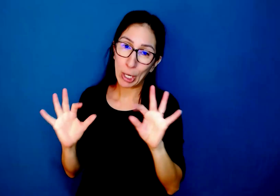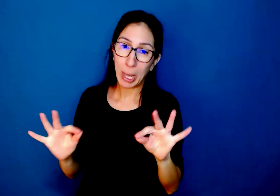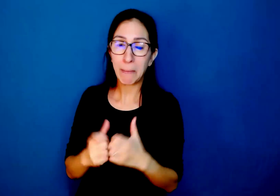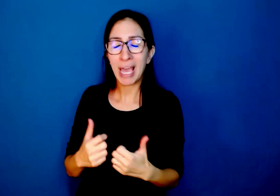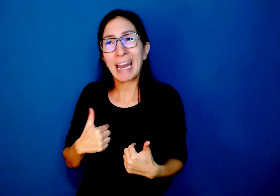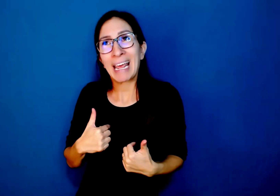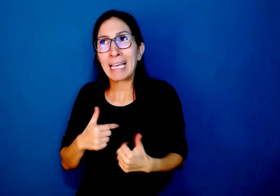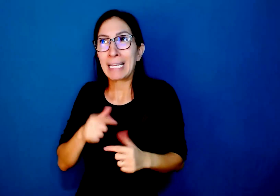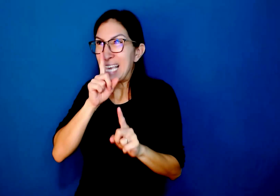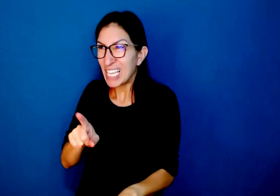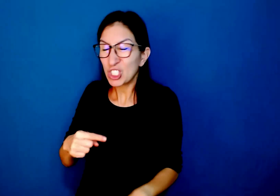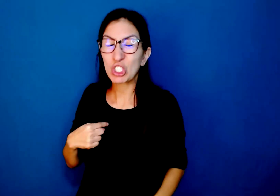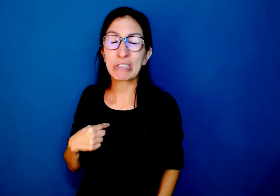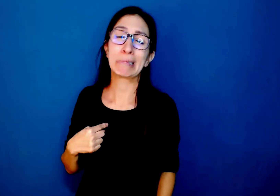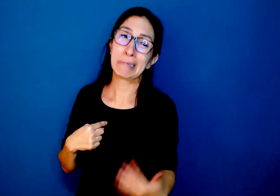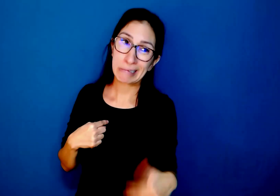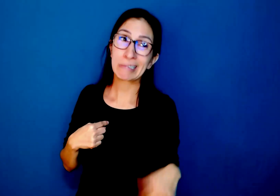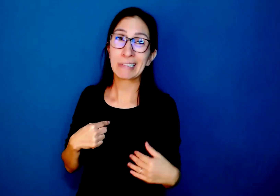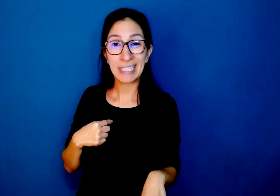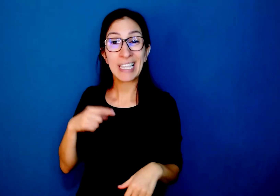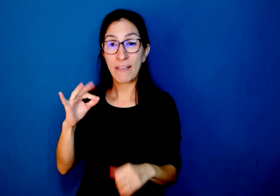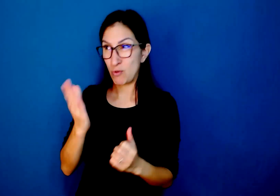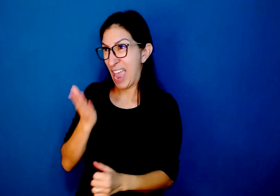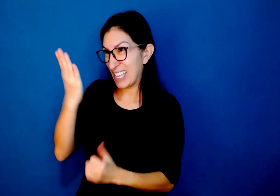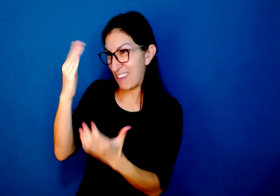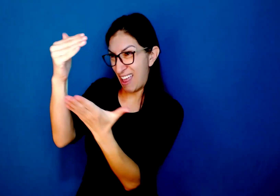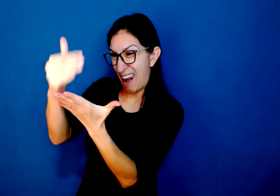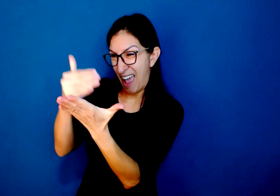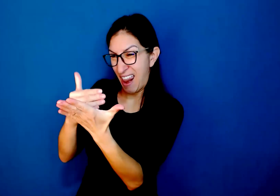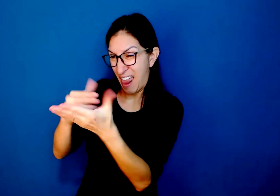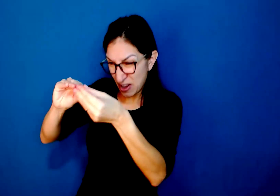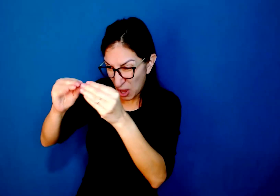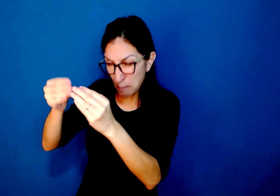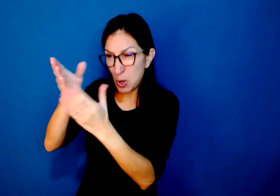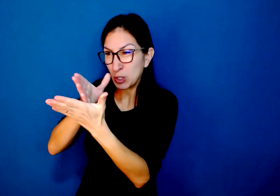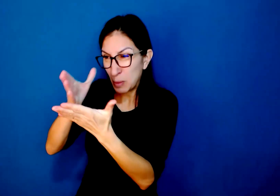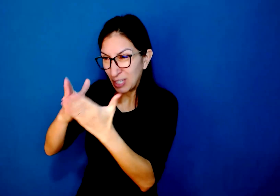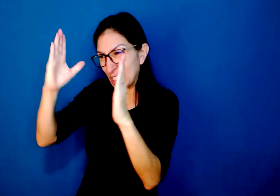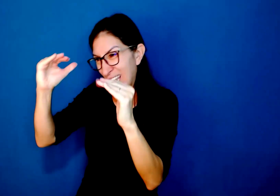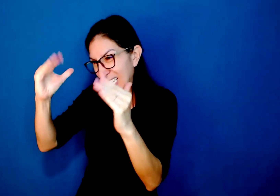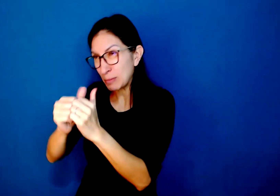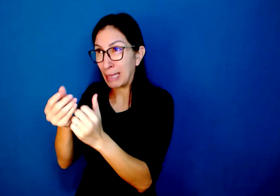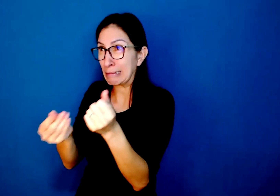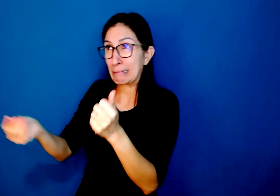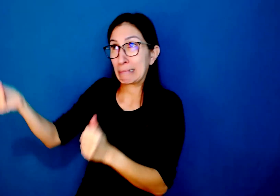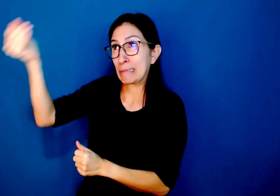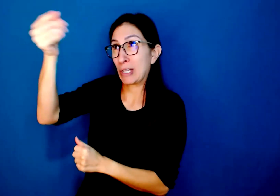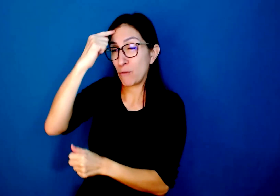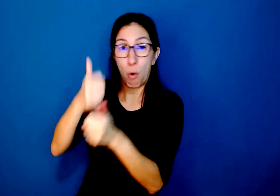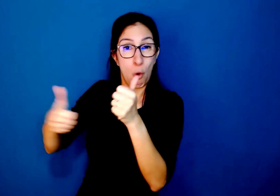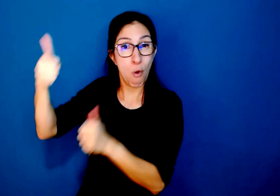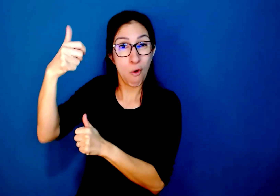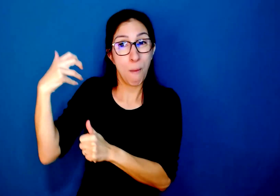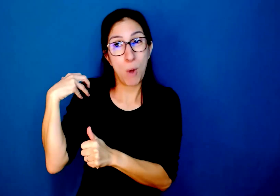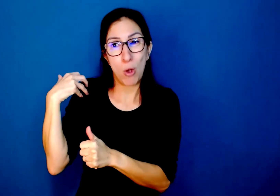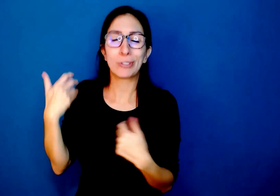know, if you can get numbers in front of them, leadership wants numbers, right? And I think if you can, you know, there's all sorts of